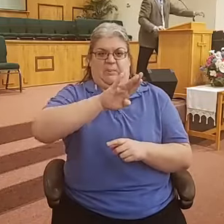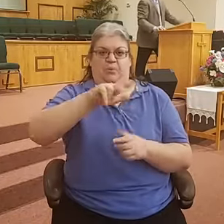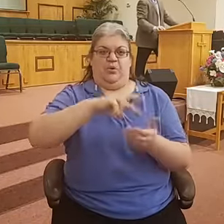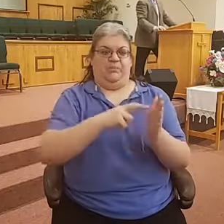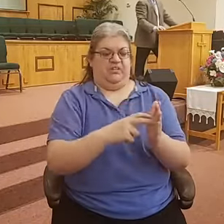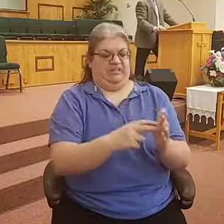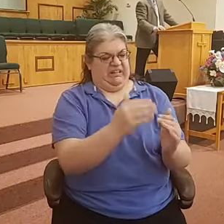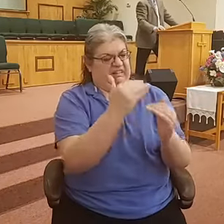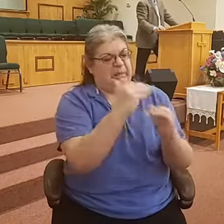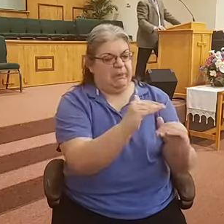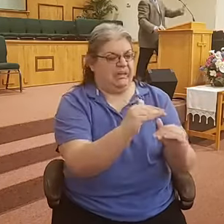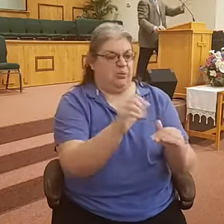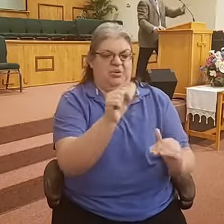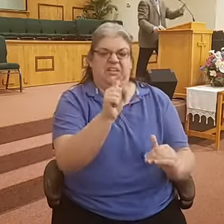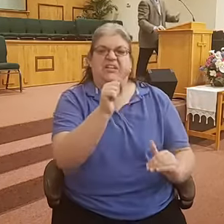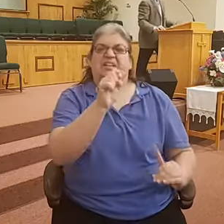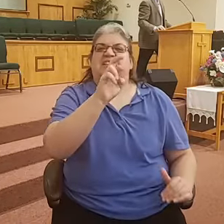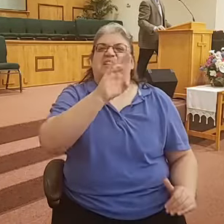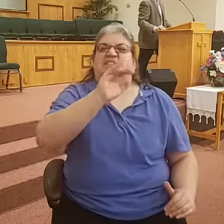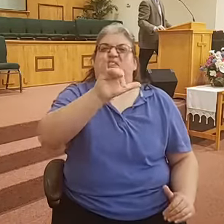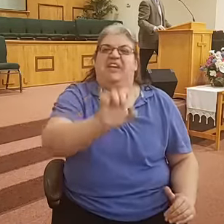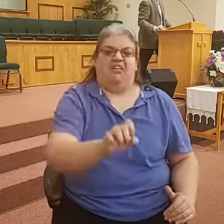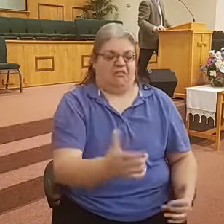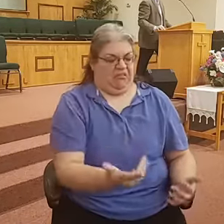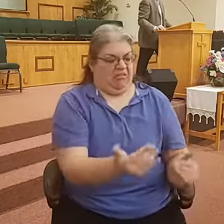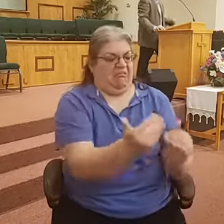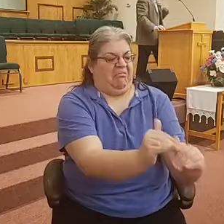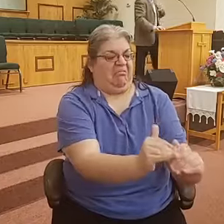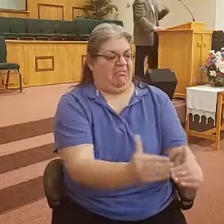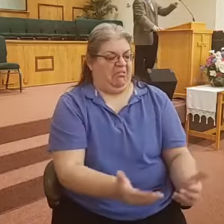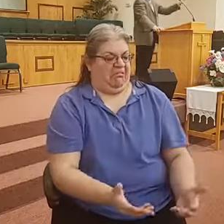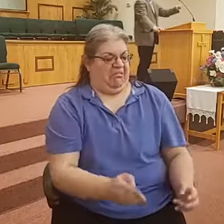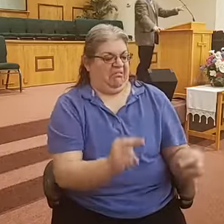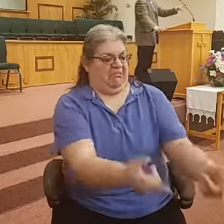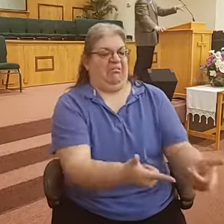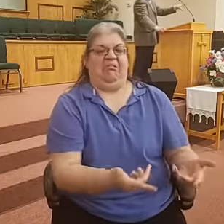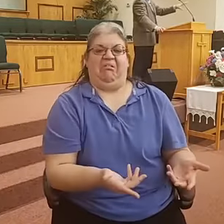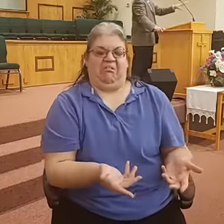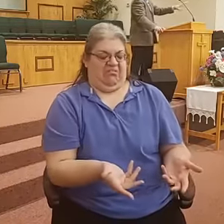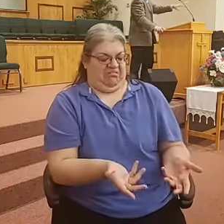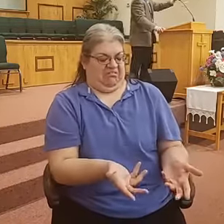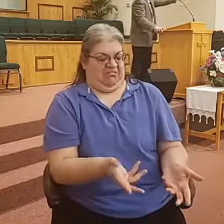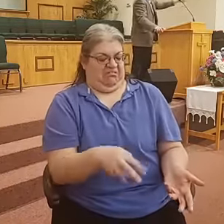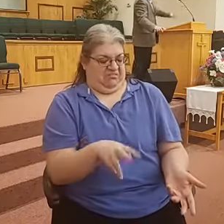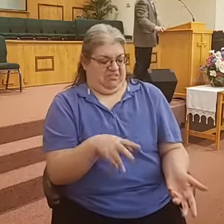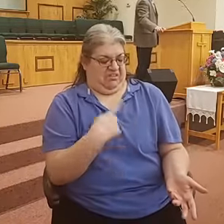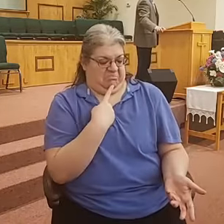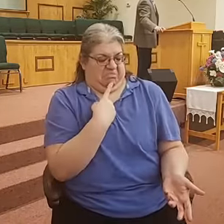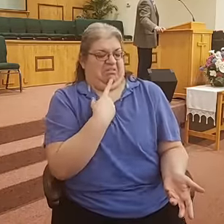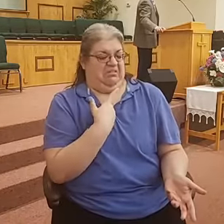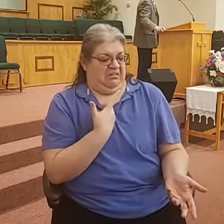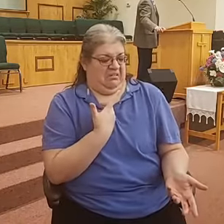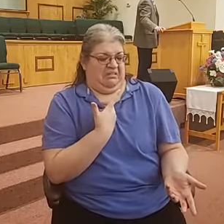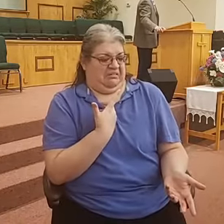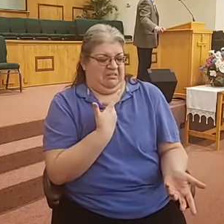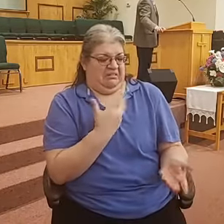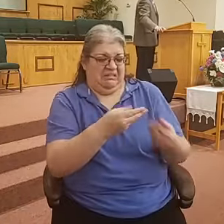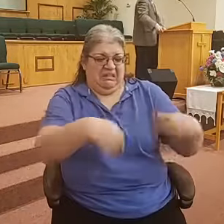or sterile. That's what the word means. He was saying, it's a